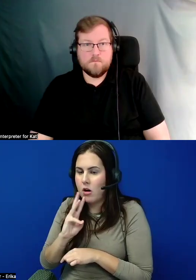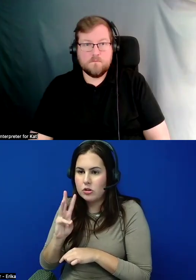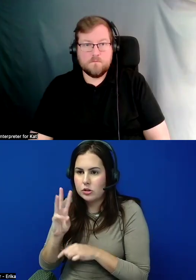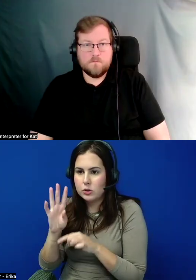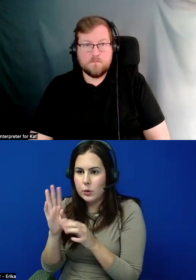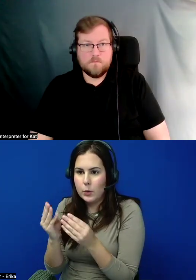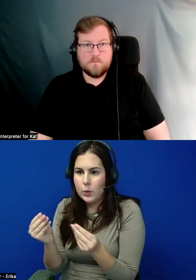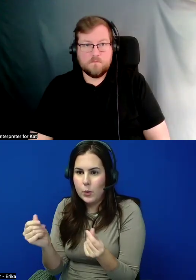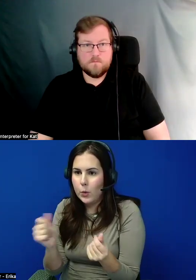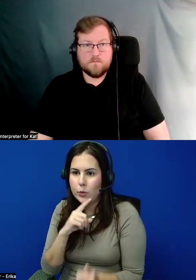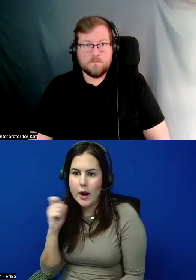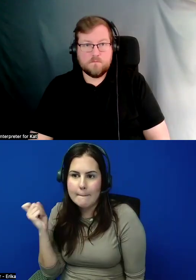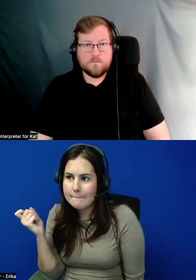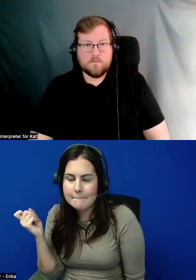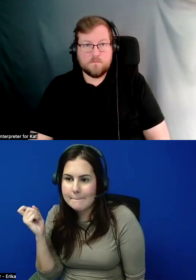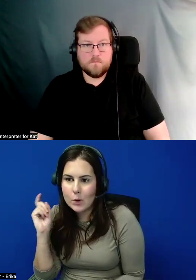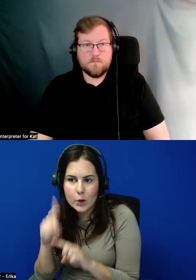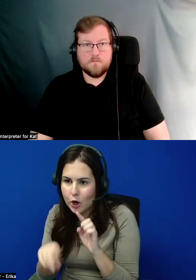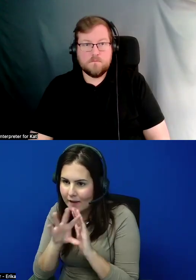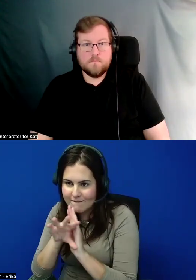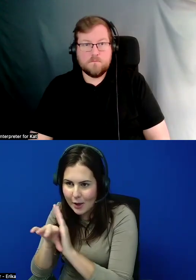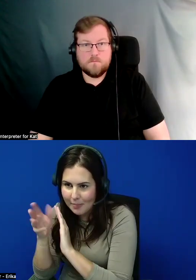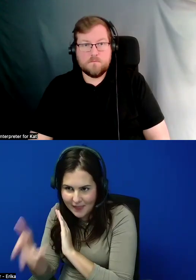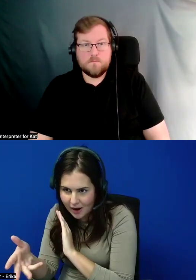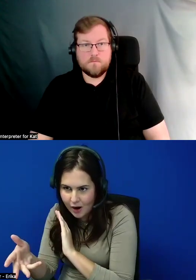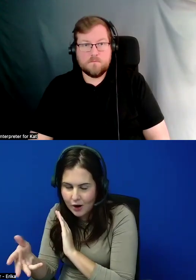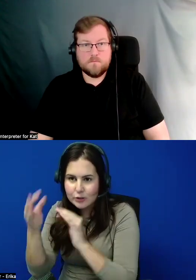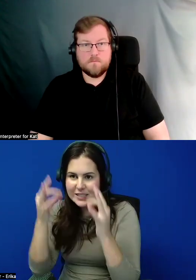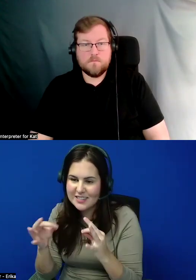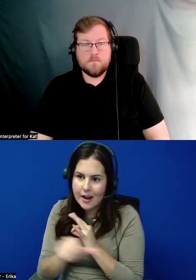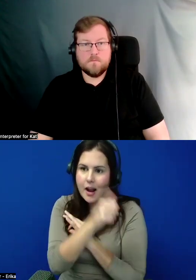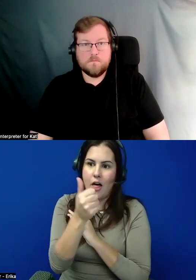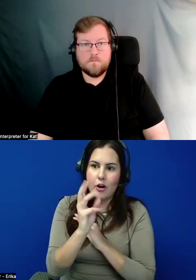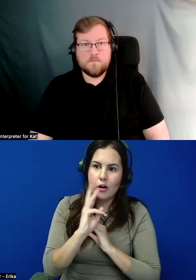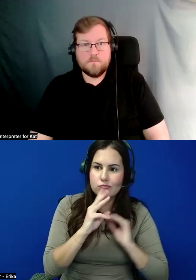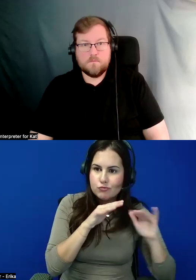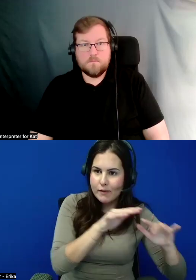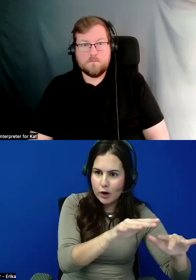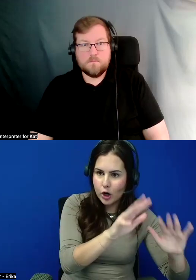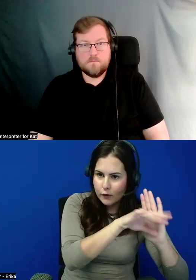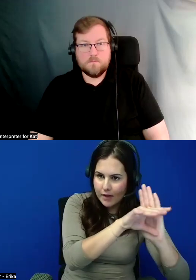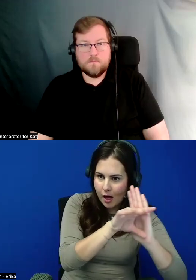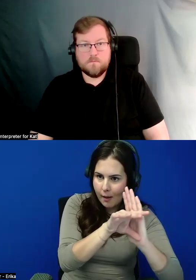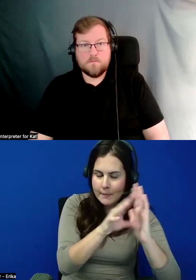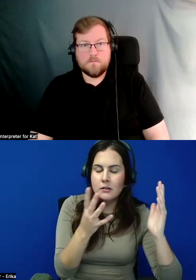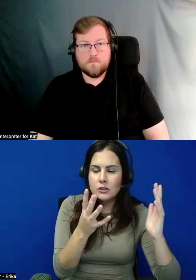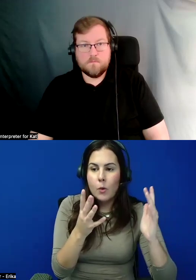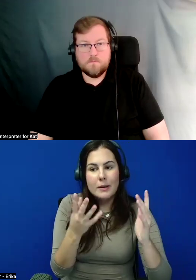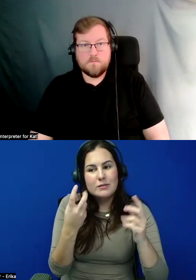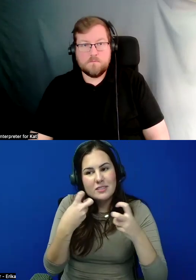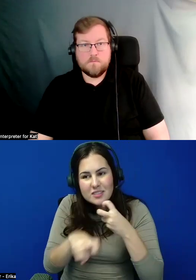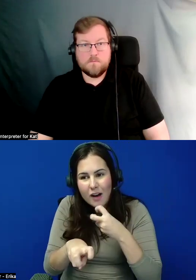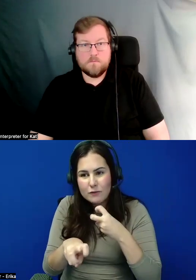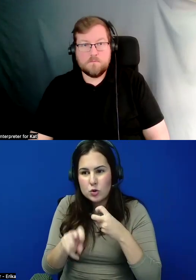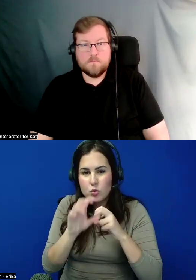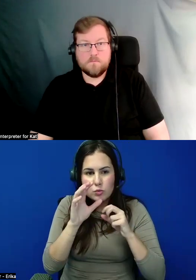wanted to shoot on was too far away, and so we ended up filming on that one just because we could get to it. But like it was hard to scout because things would change